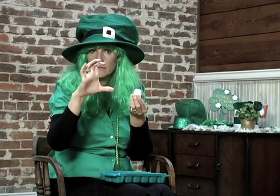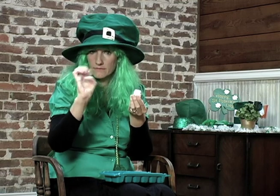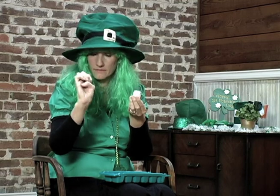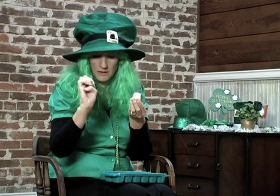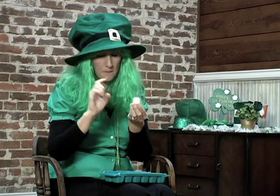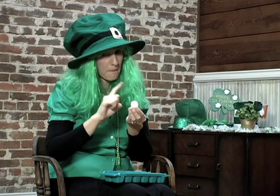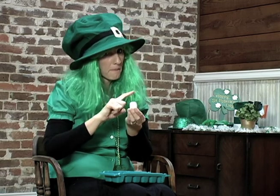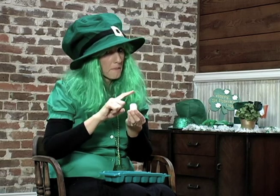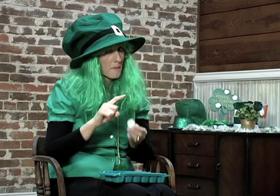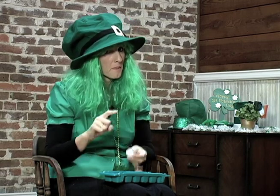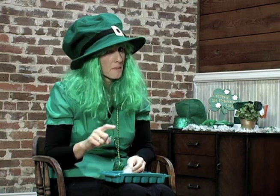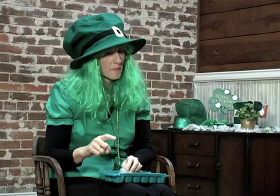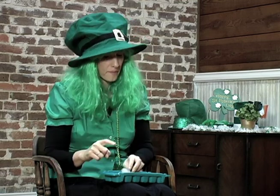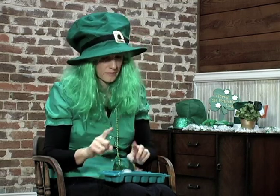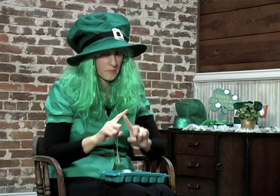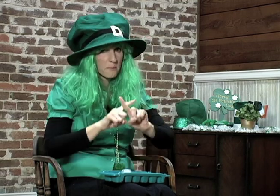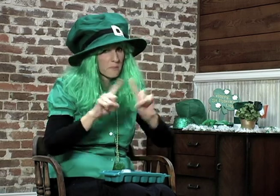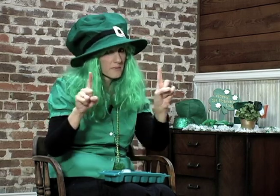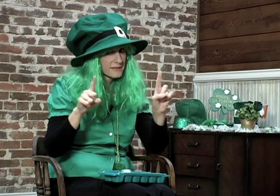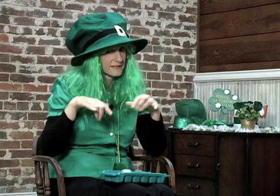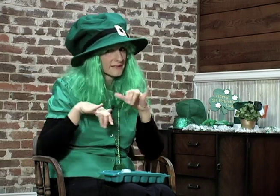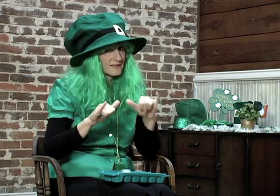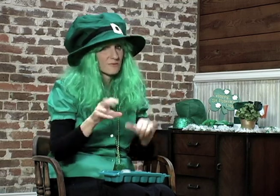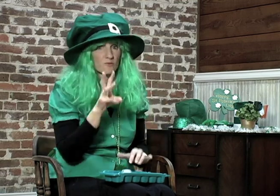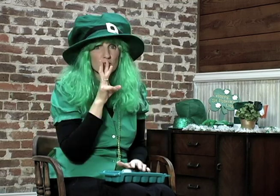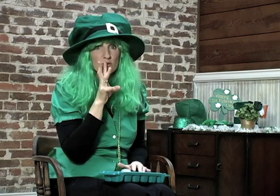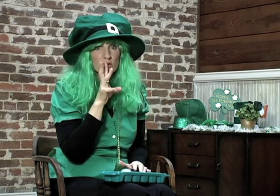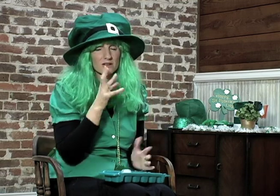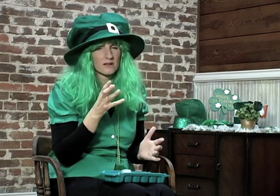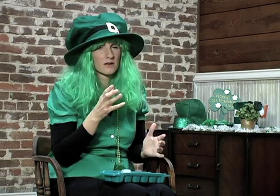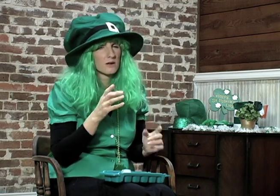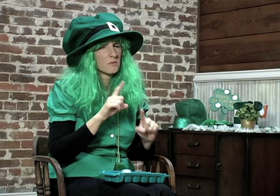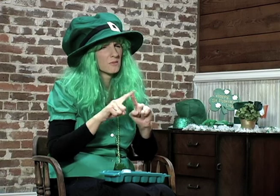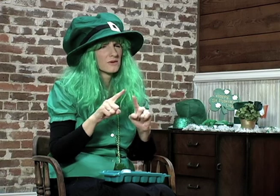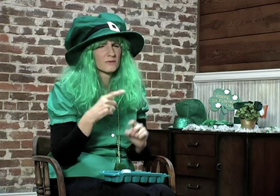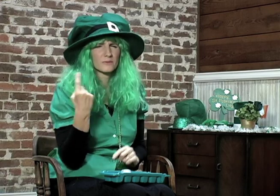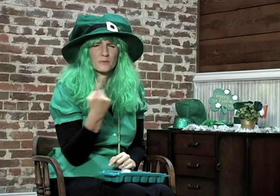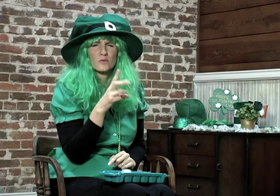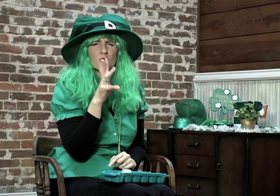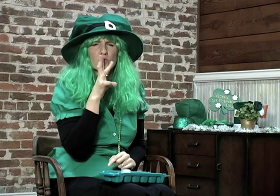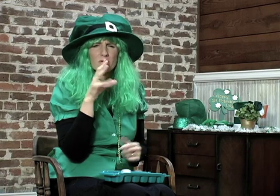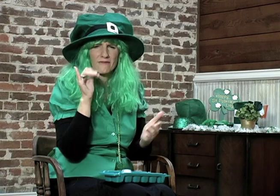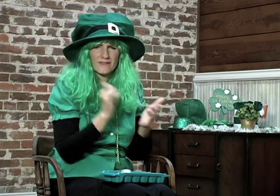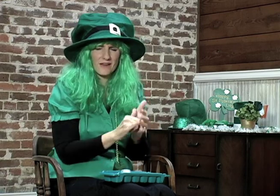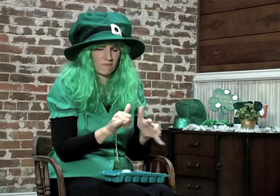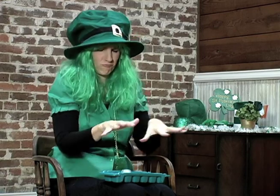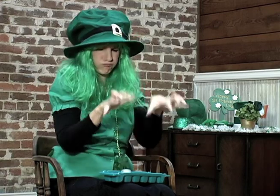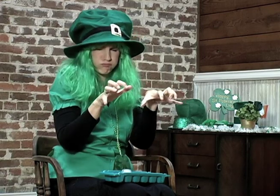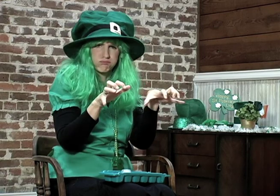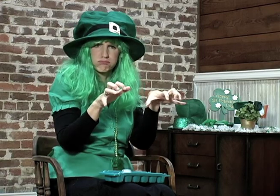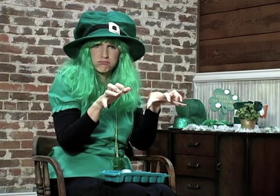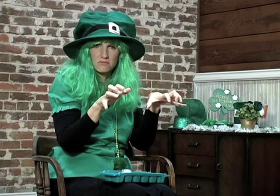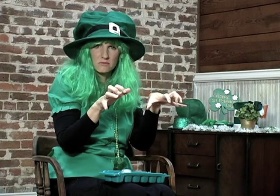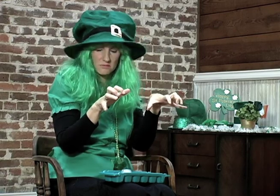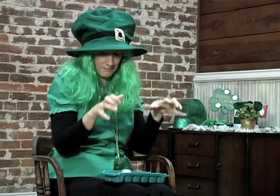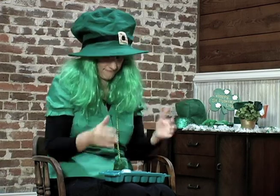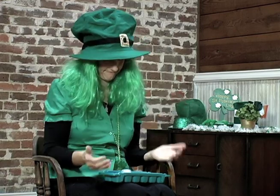ice. But still, it's water. That ice is water.